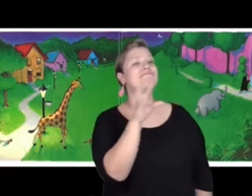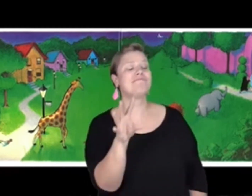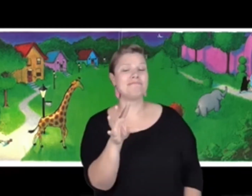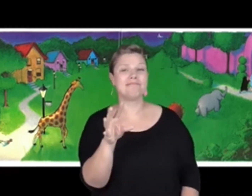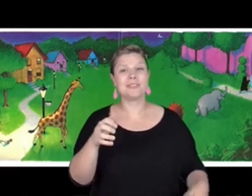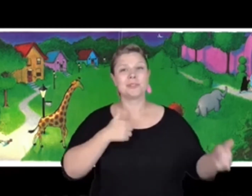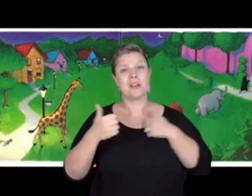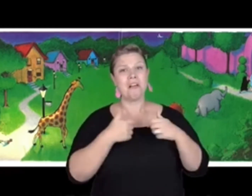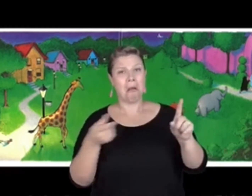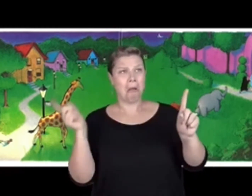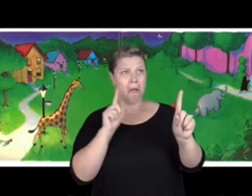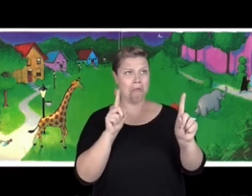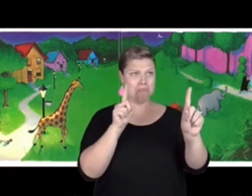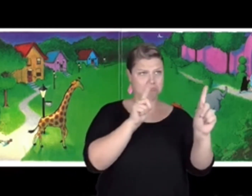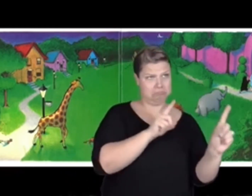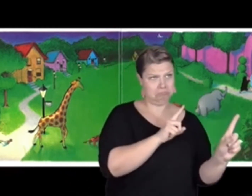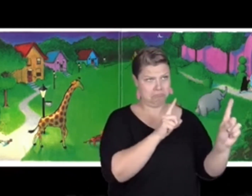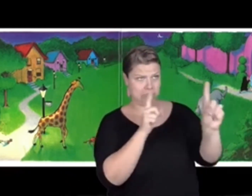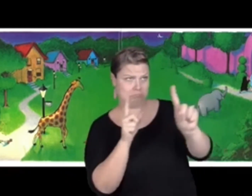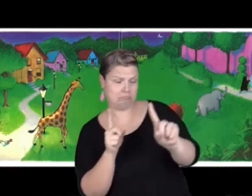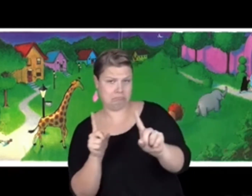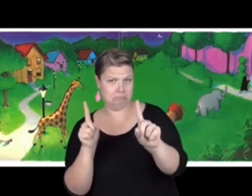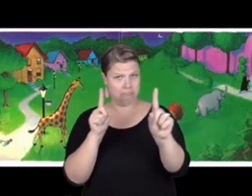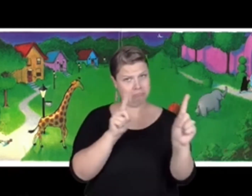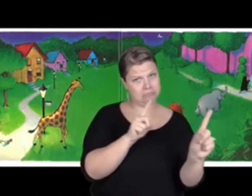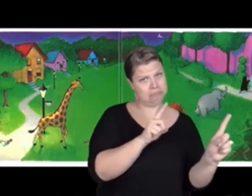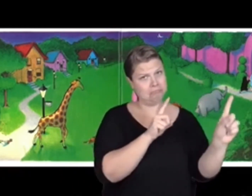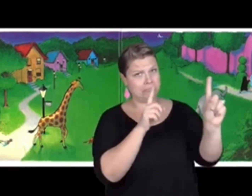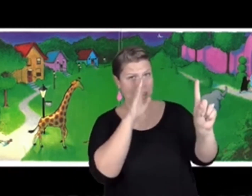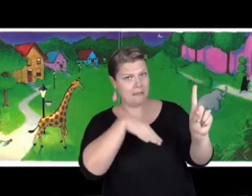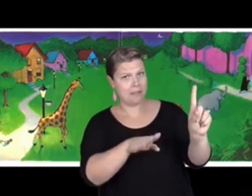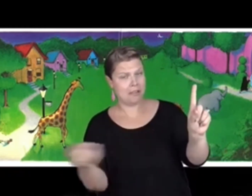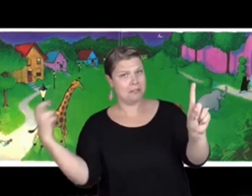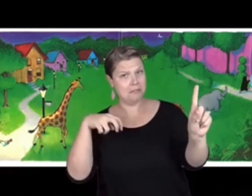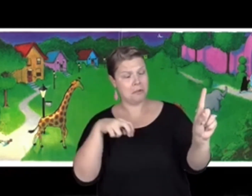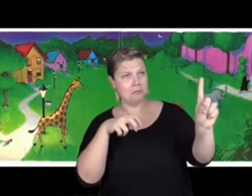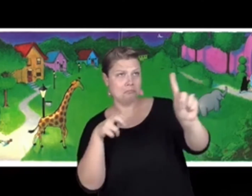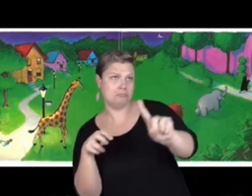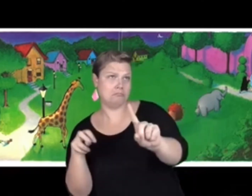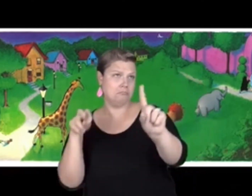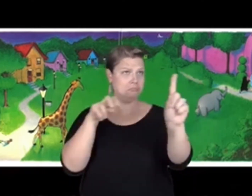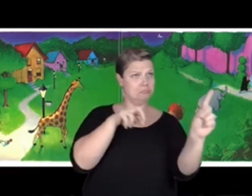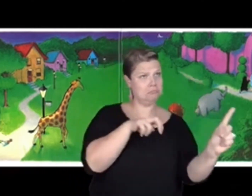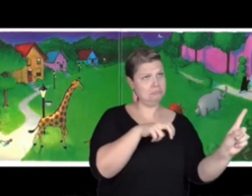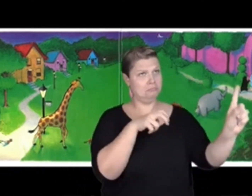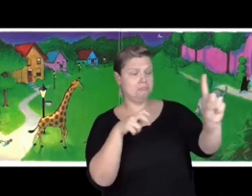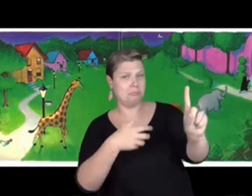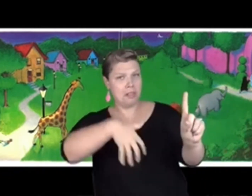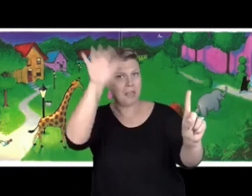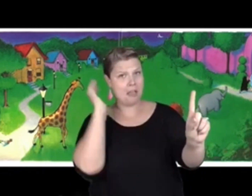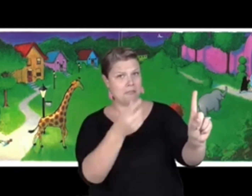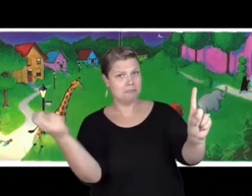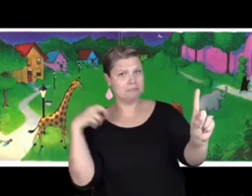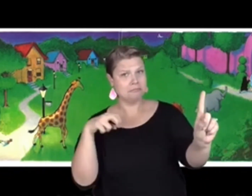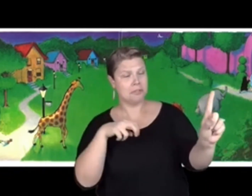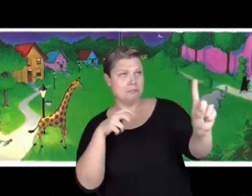her flashlight. There goes the gorilla, the elephant, the